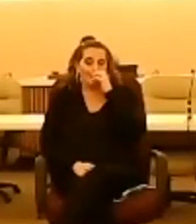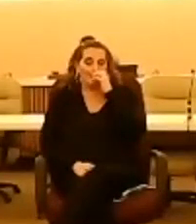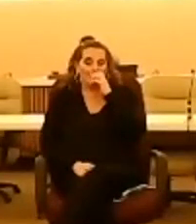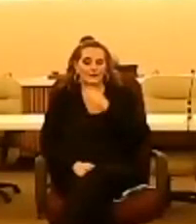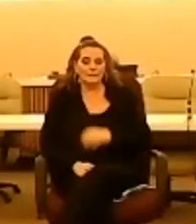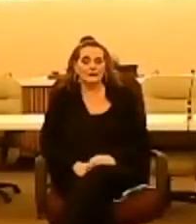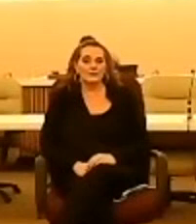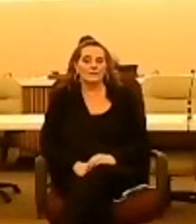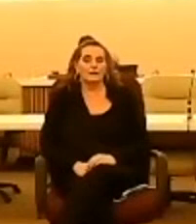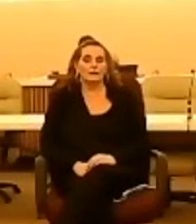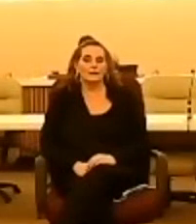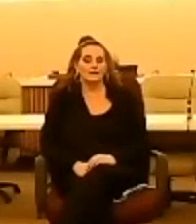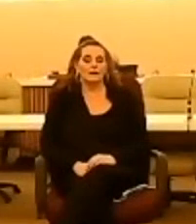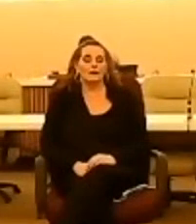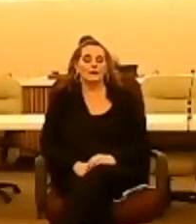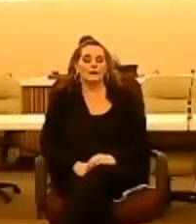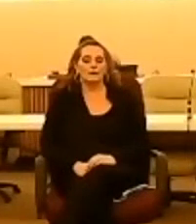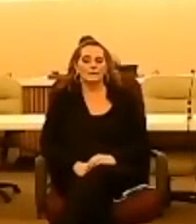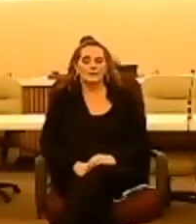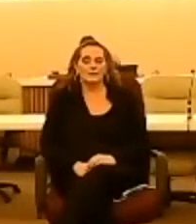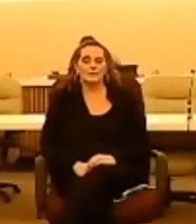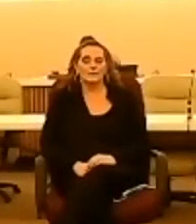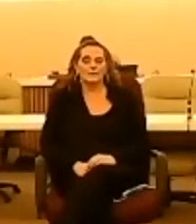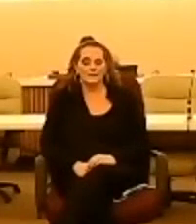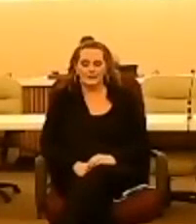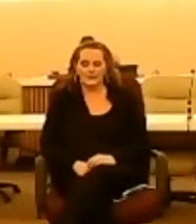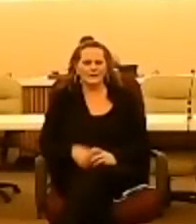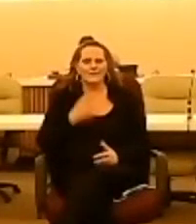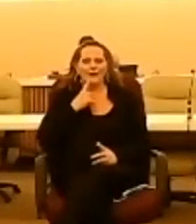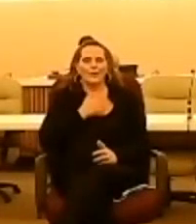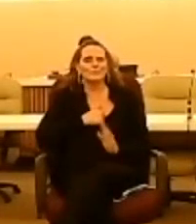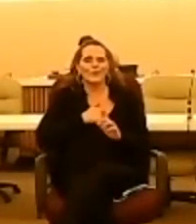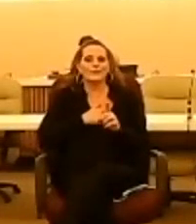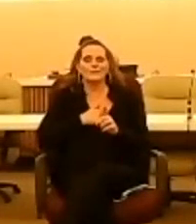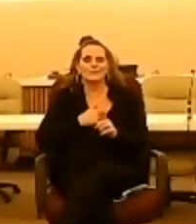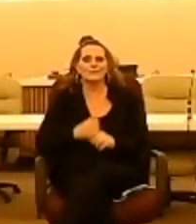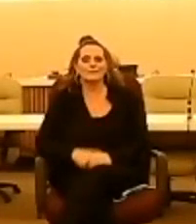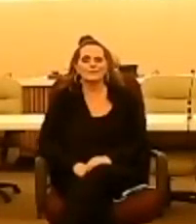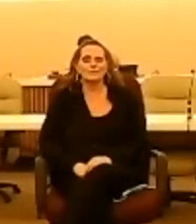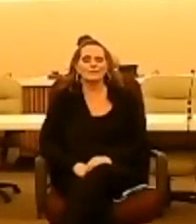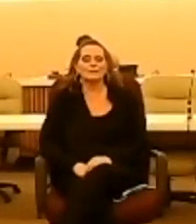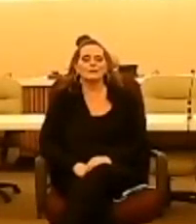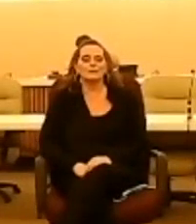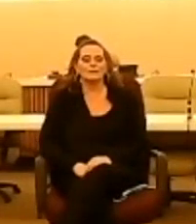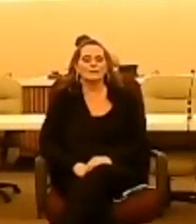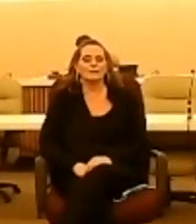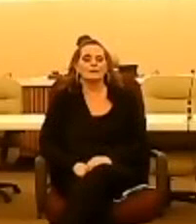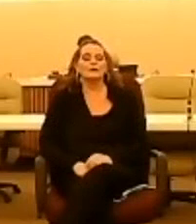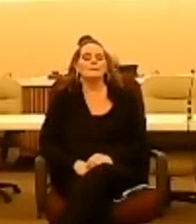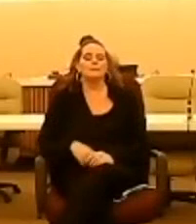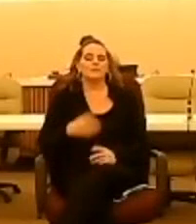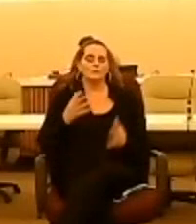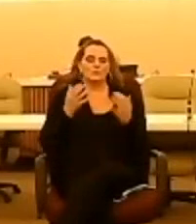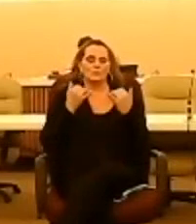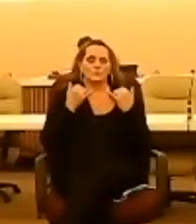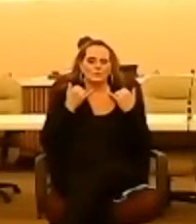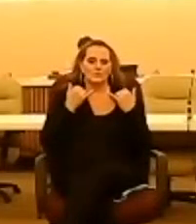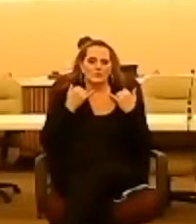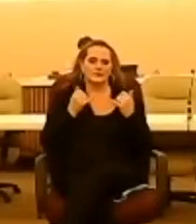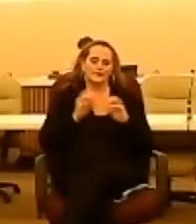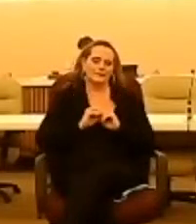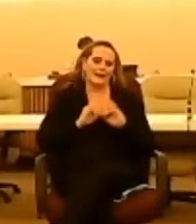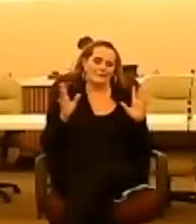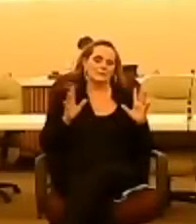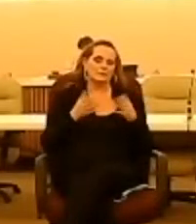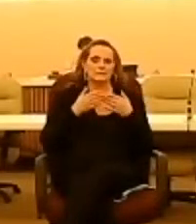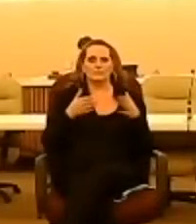Or did I throw you? Well, if you like, I can present. I'm sorry. So basically tonight, it's obviously the public